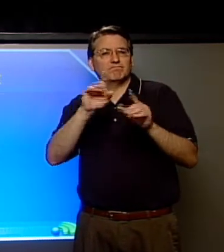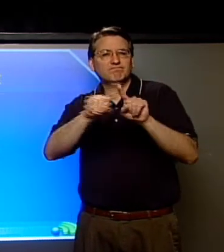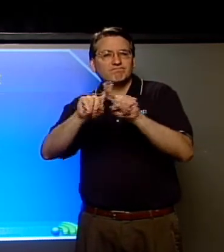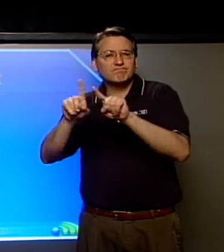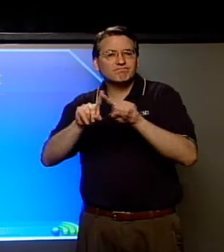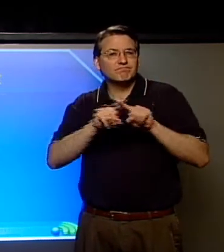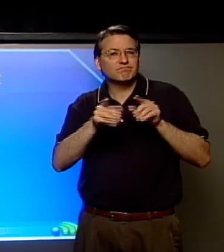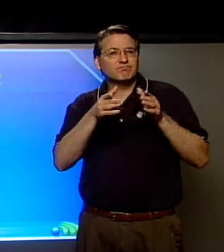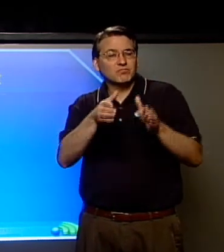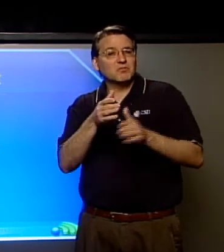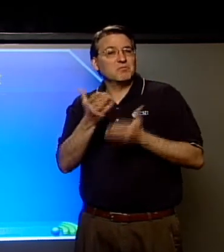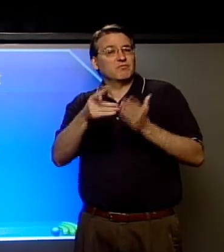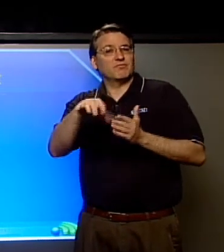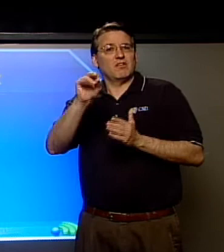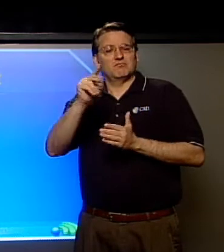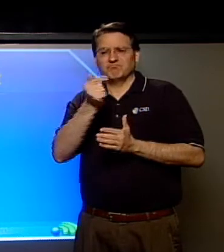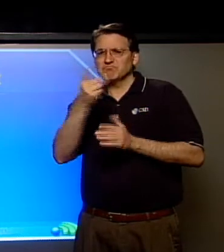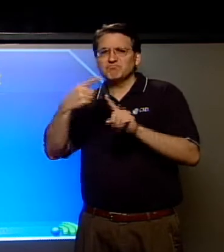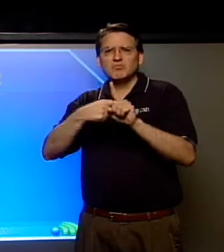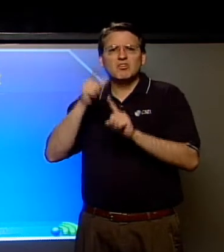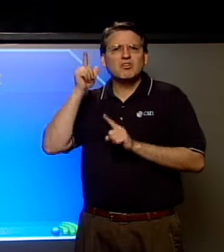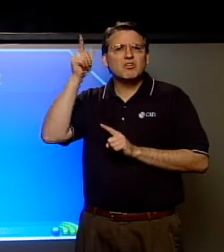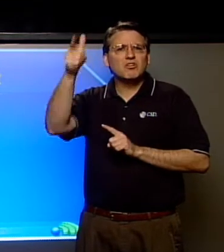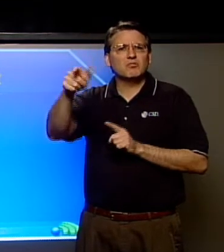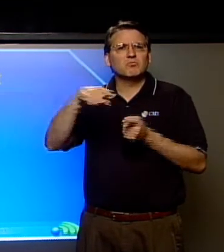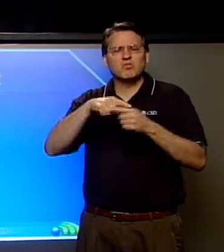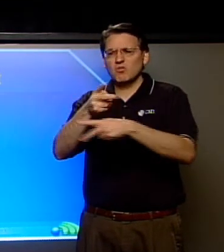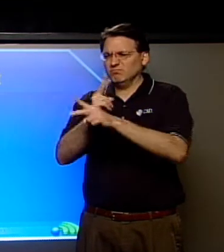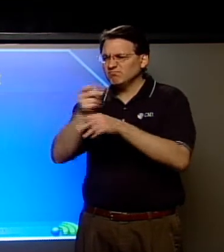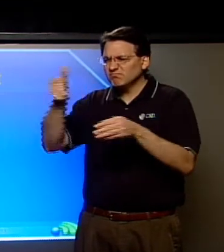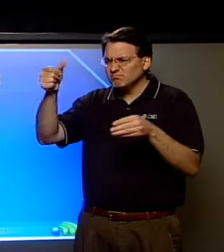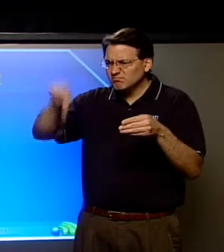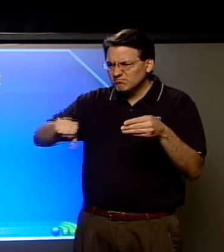credit cards or something like that.